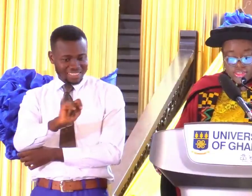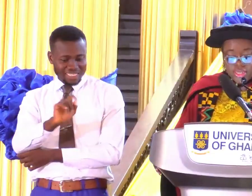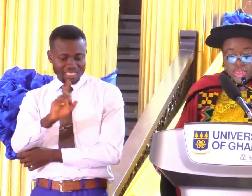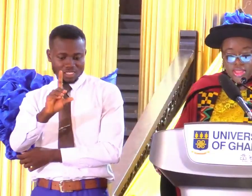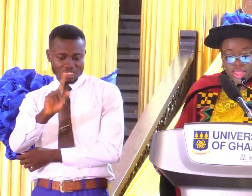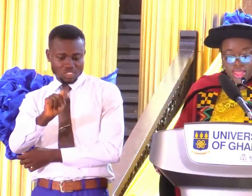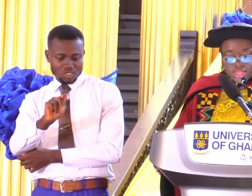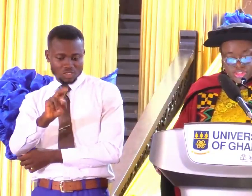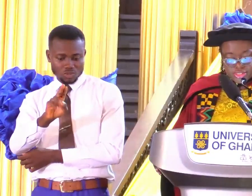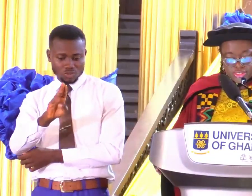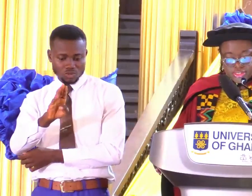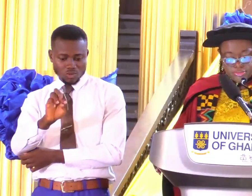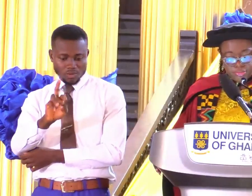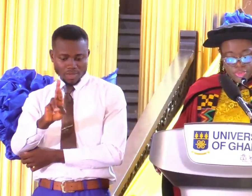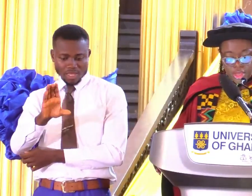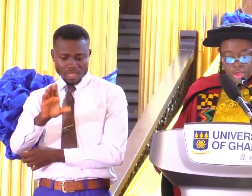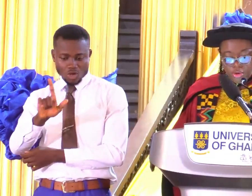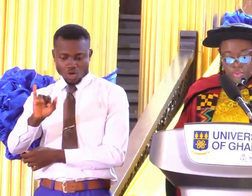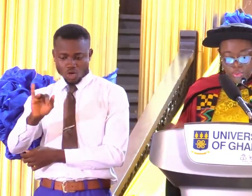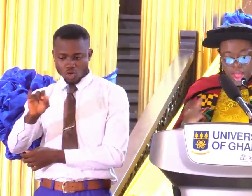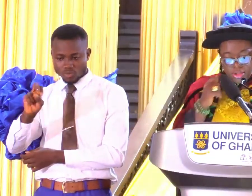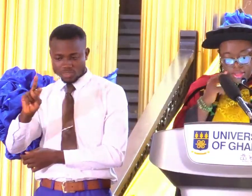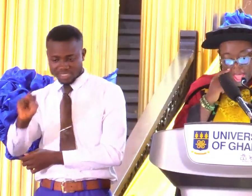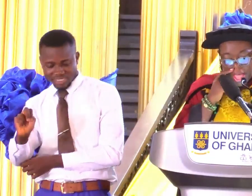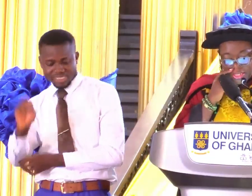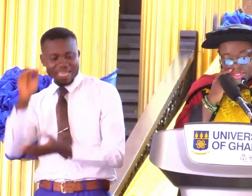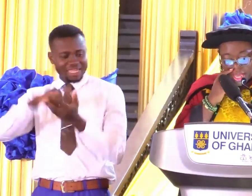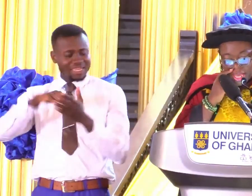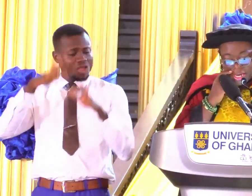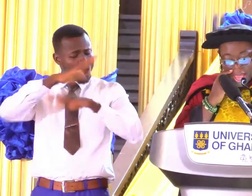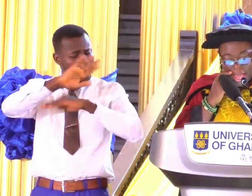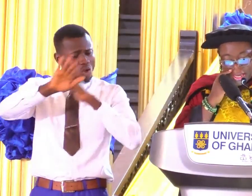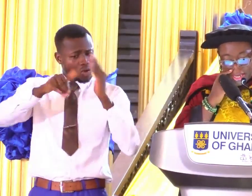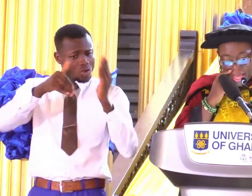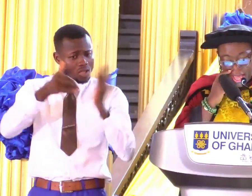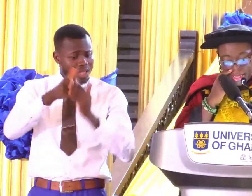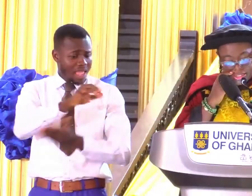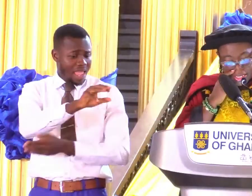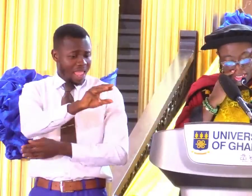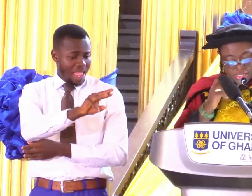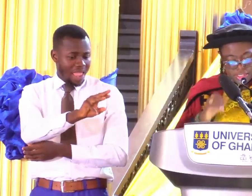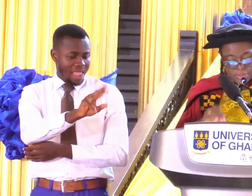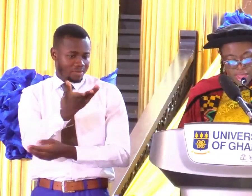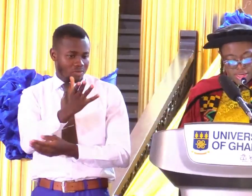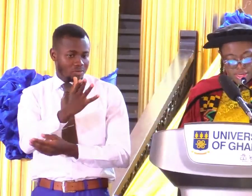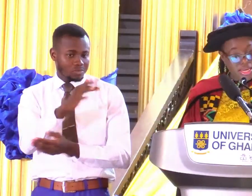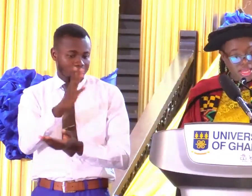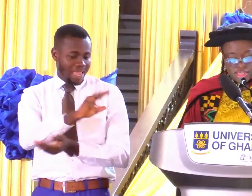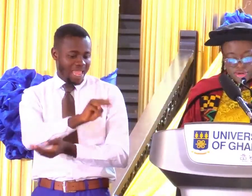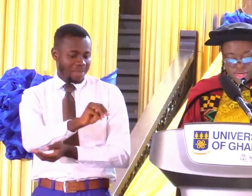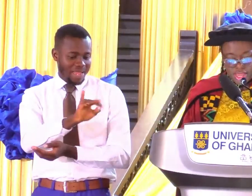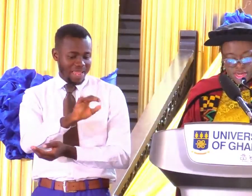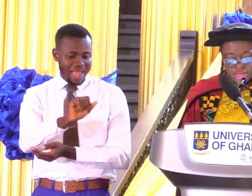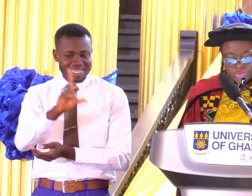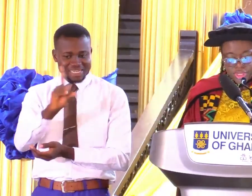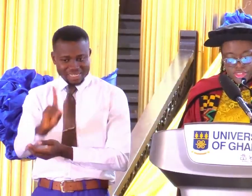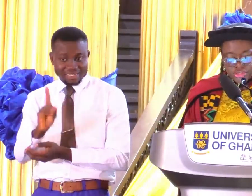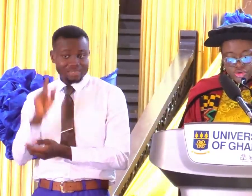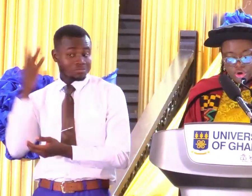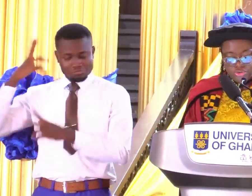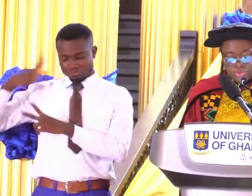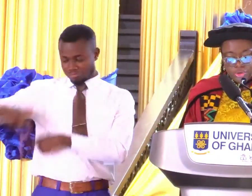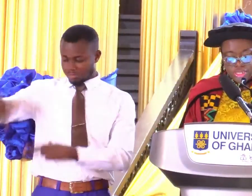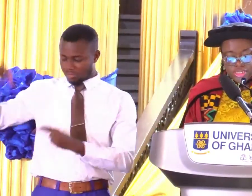anti-tuberculosis agents. While at NIID in Japan and later in Ghana,